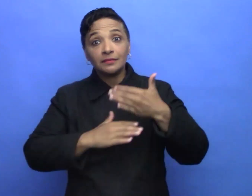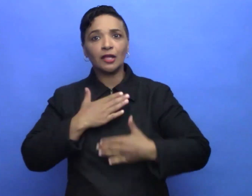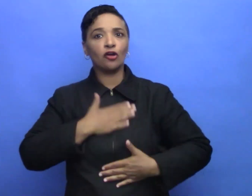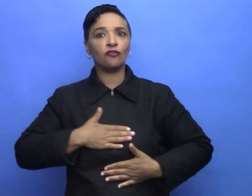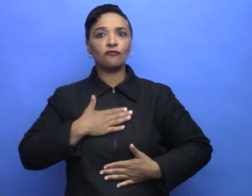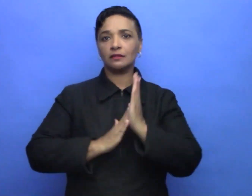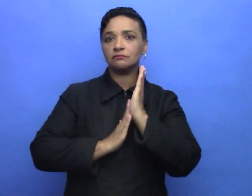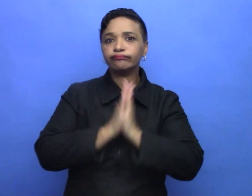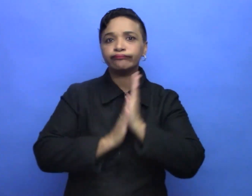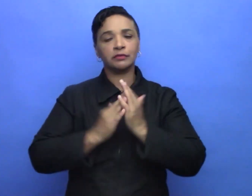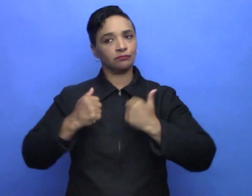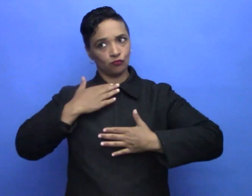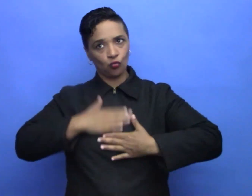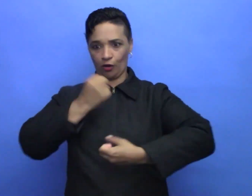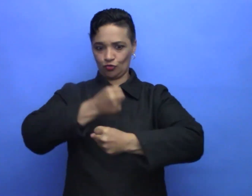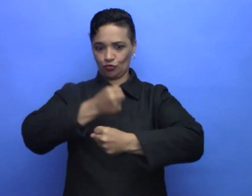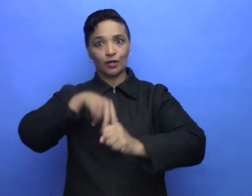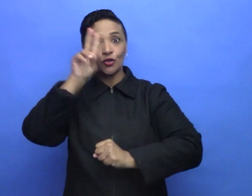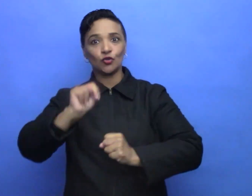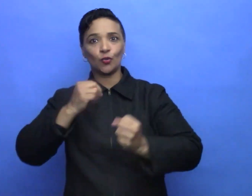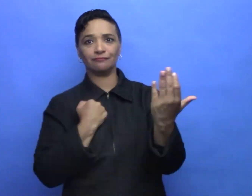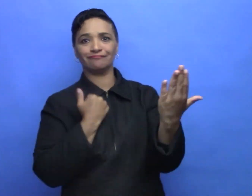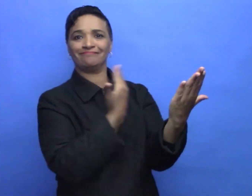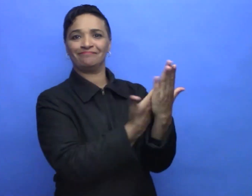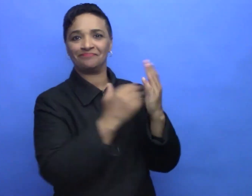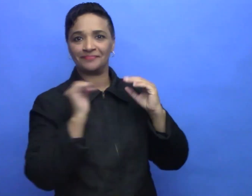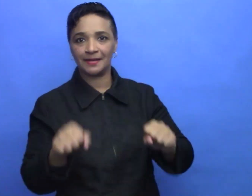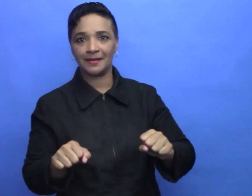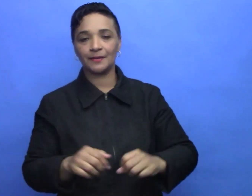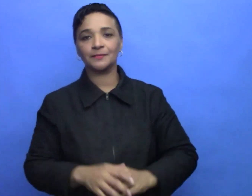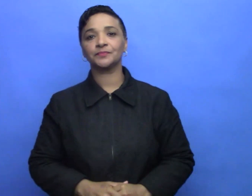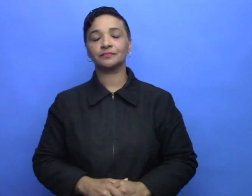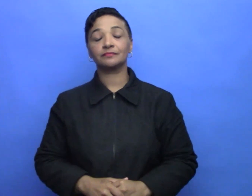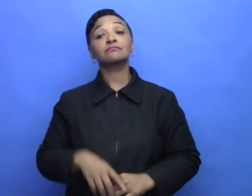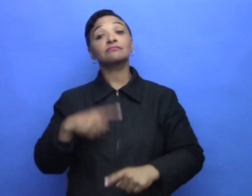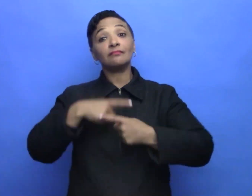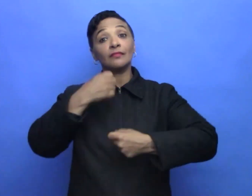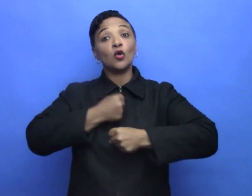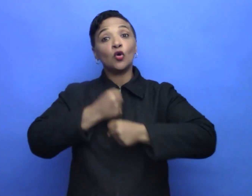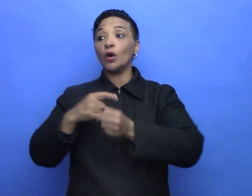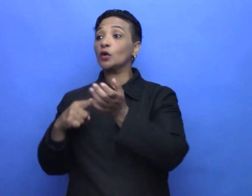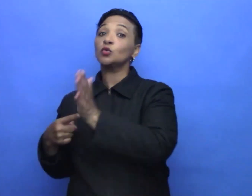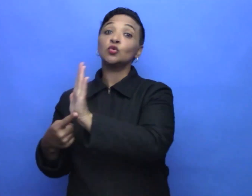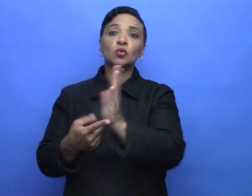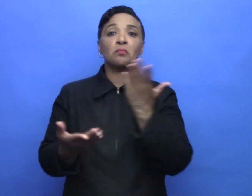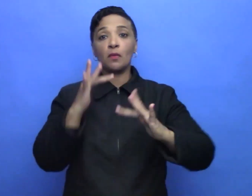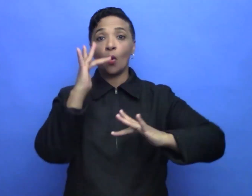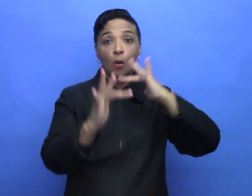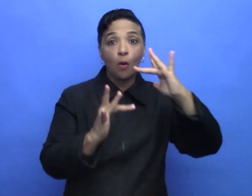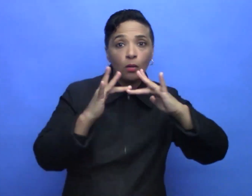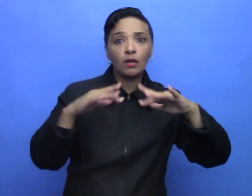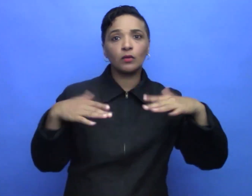to work in the UN. Also, holding career fairs, either virtual or physical, especially